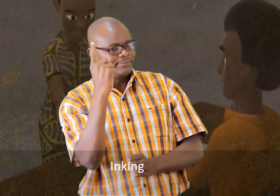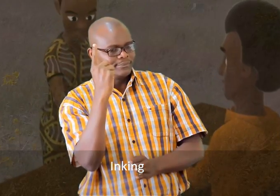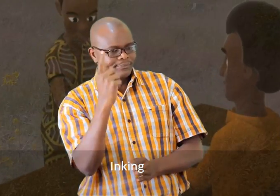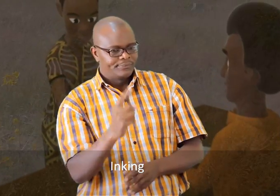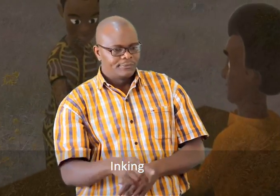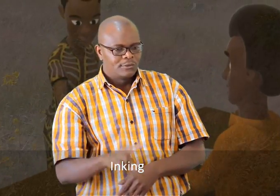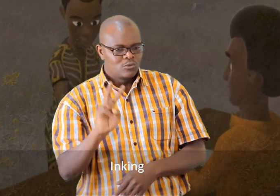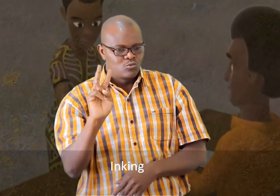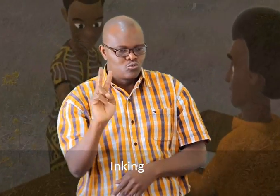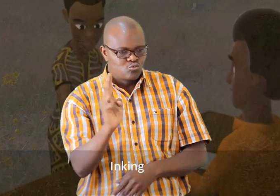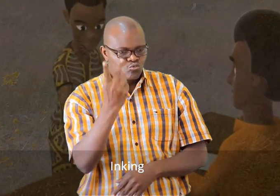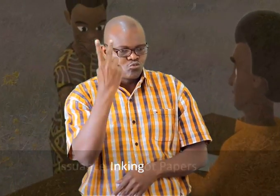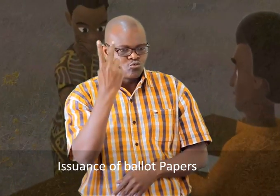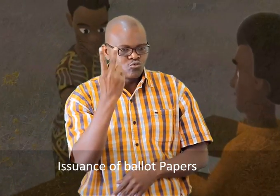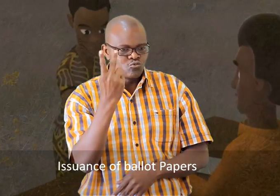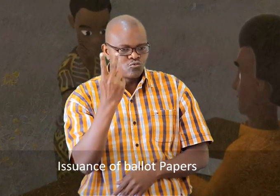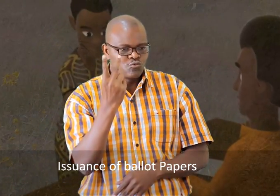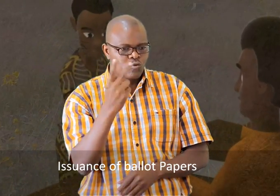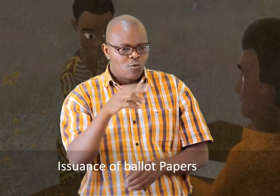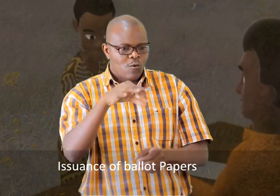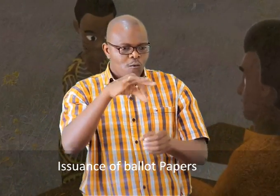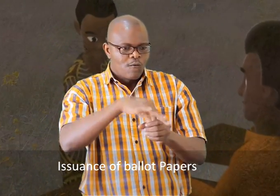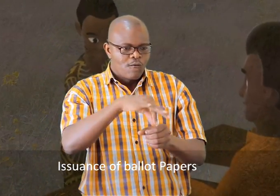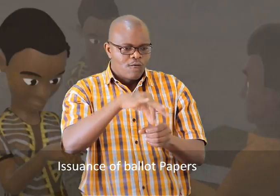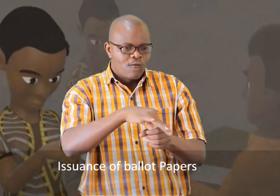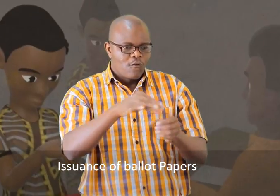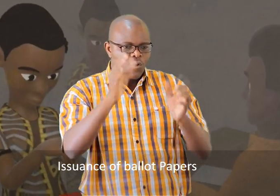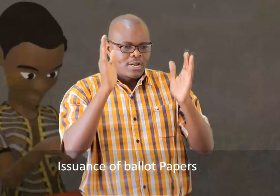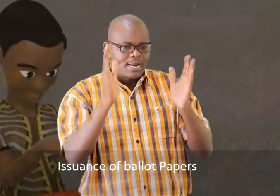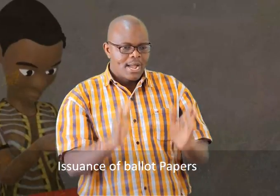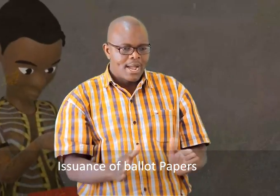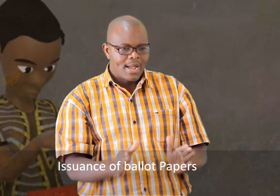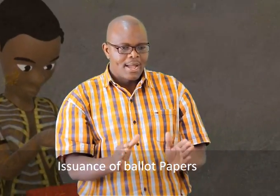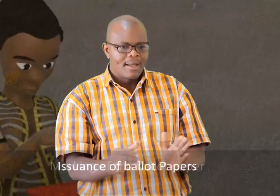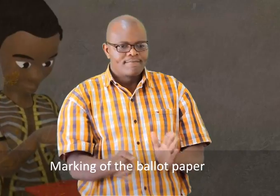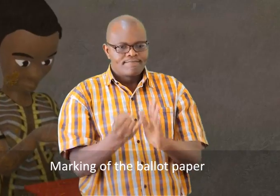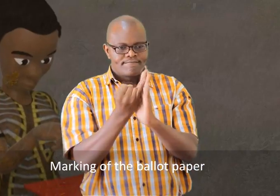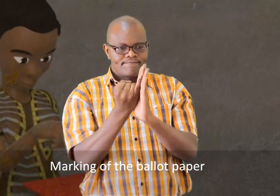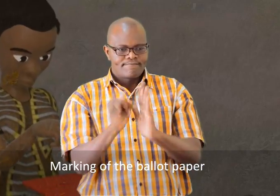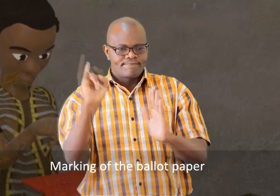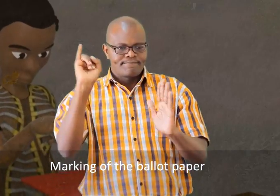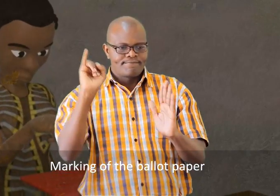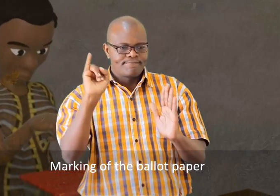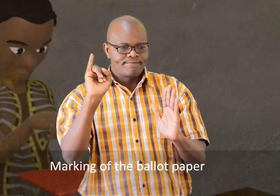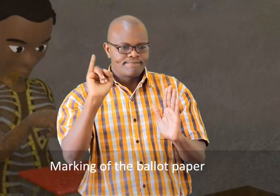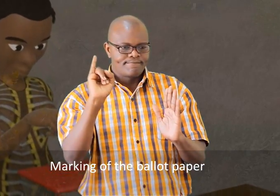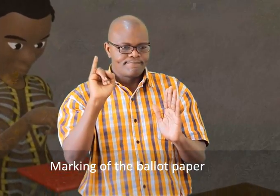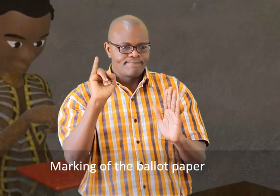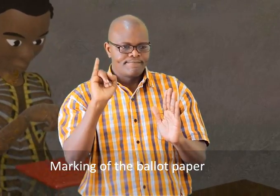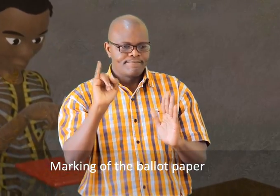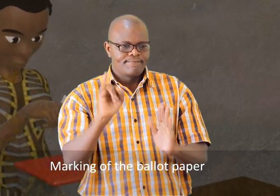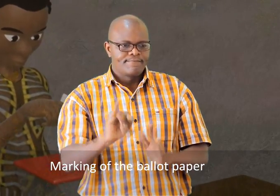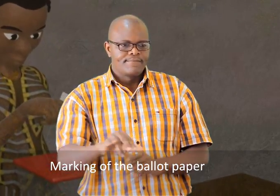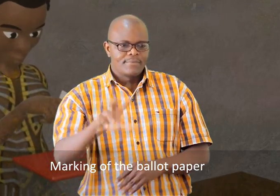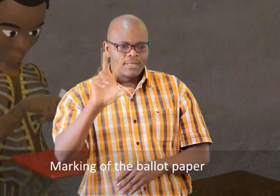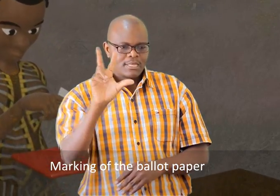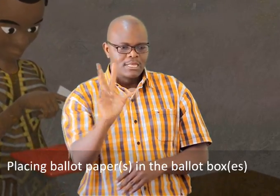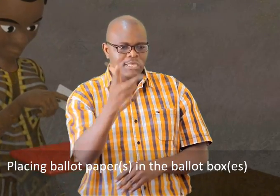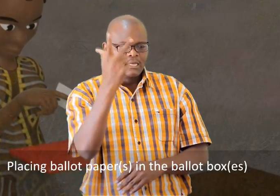inking, issuance of ballot papers, marking of the ballot paper, placing the